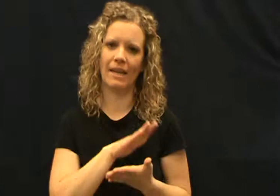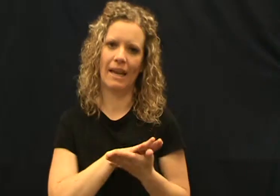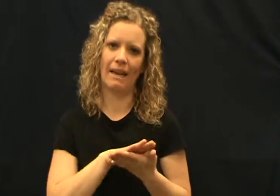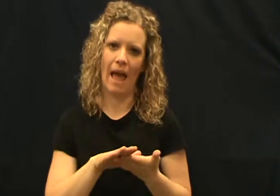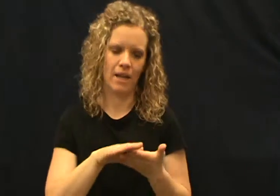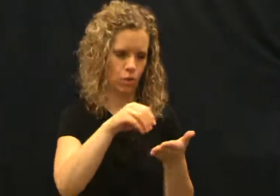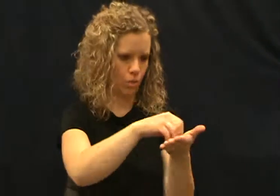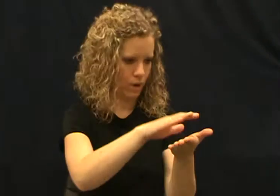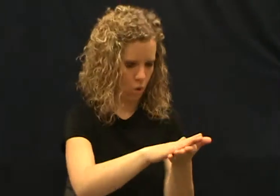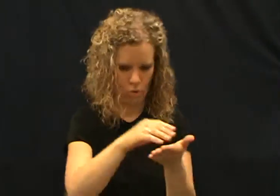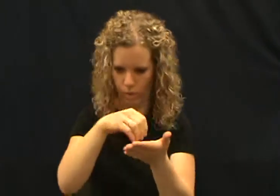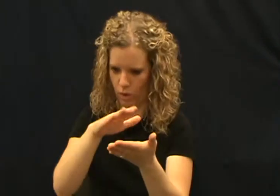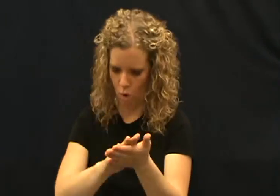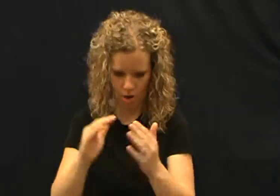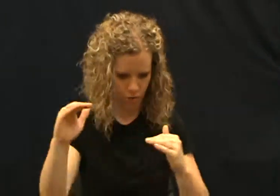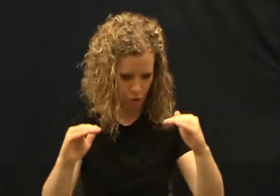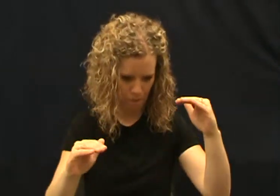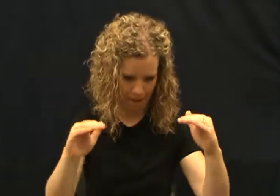system that we use in the accounting world.